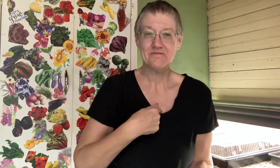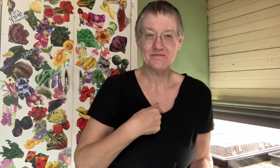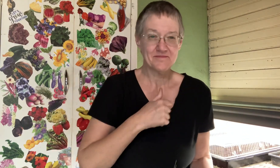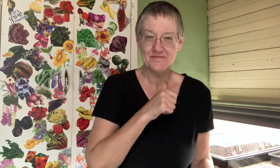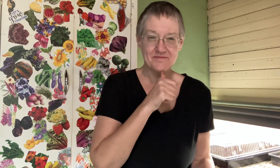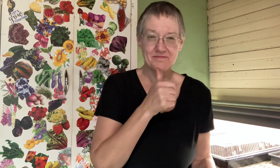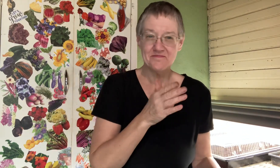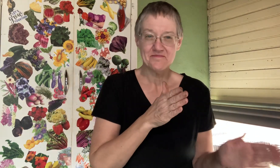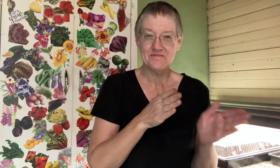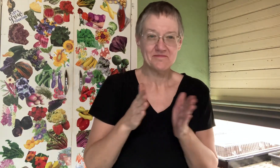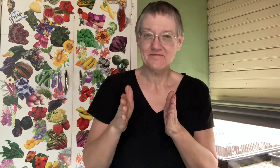but I'm not going to do that.